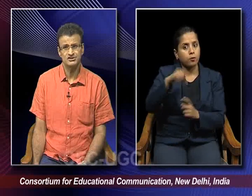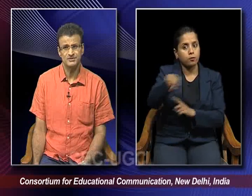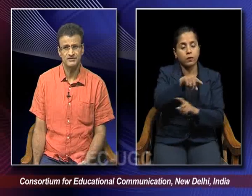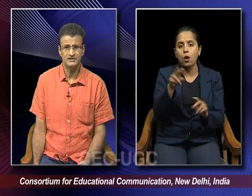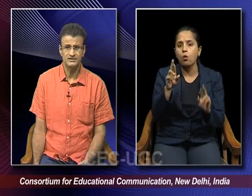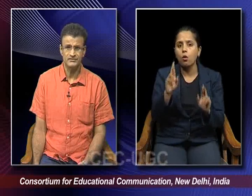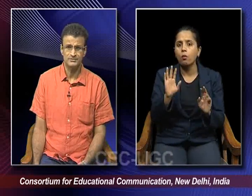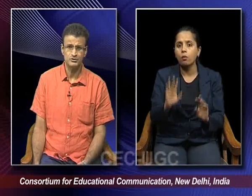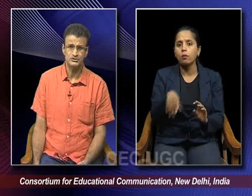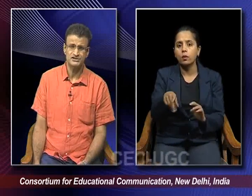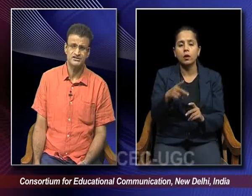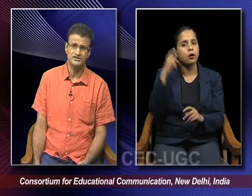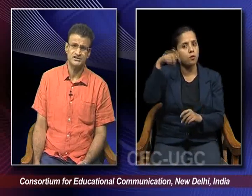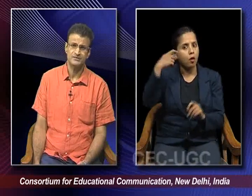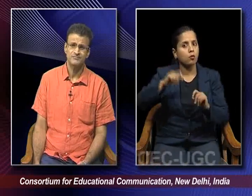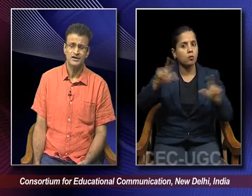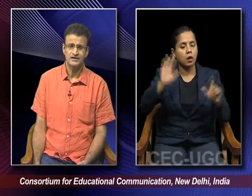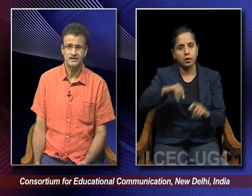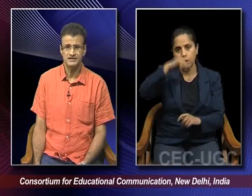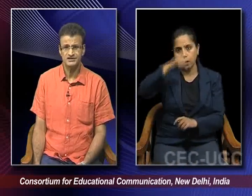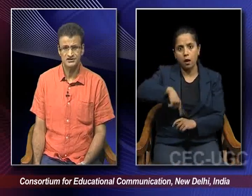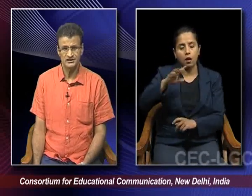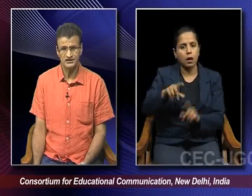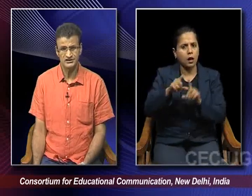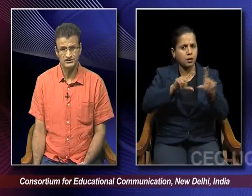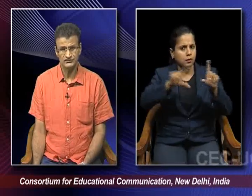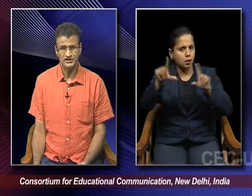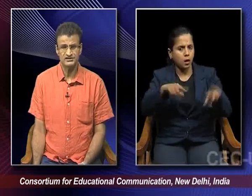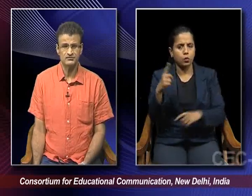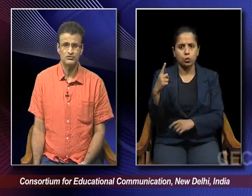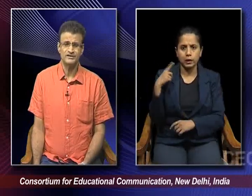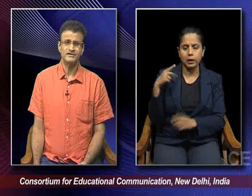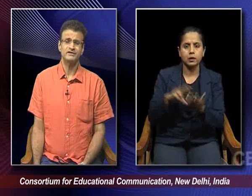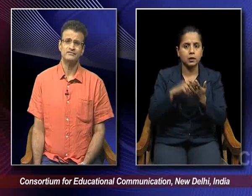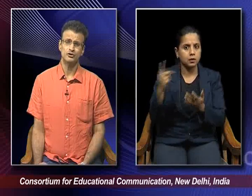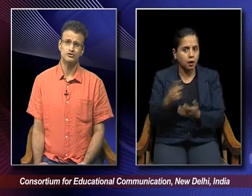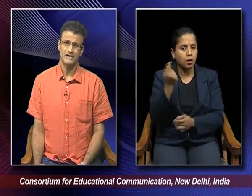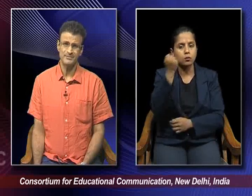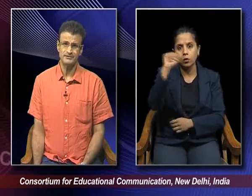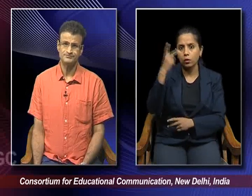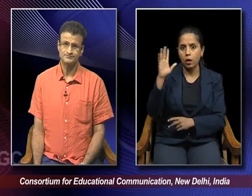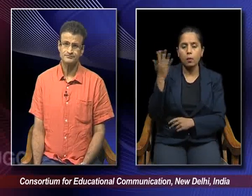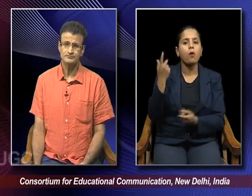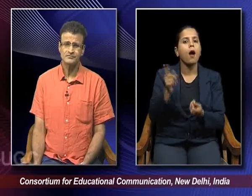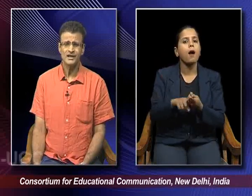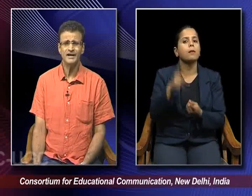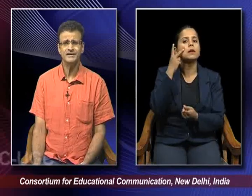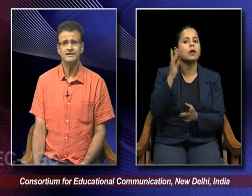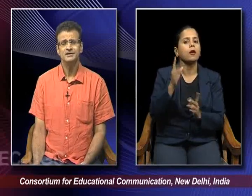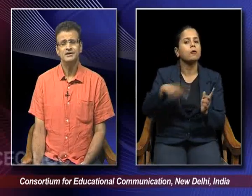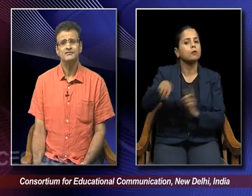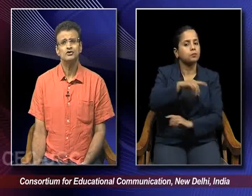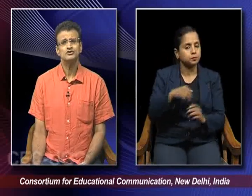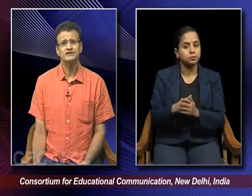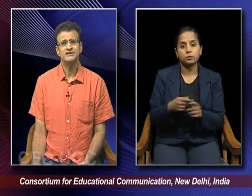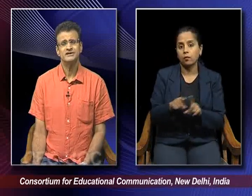synthesis between the film producers in India, directors and the leaders of the national movement, it will also happen. And